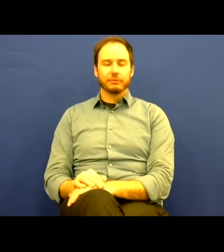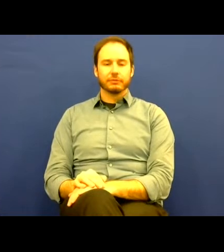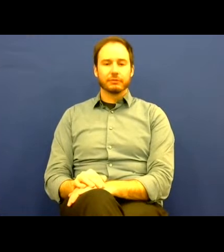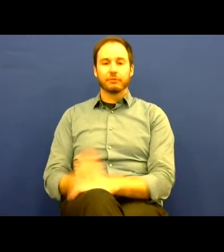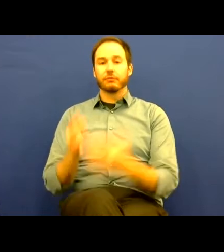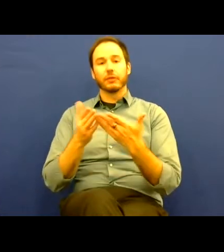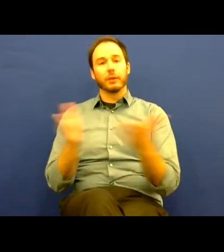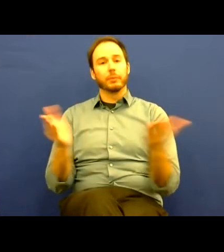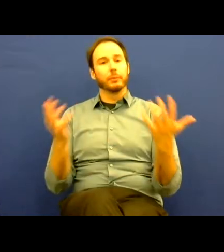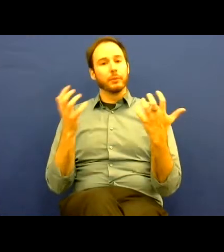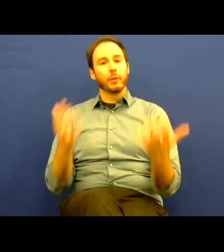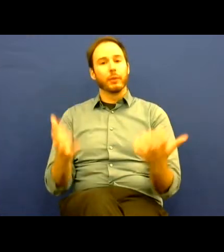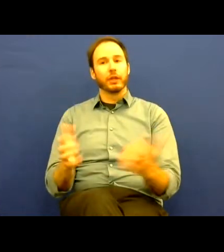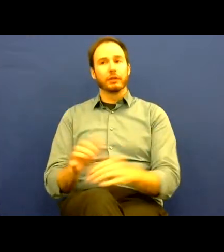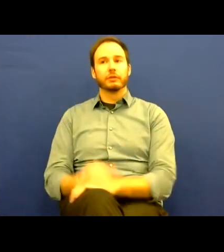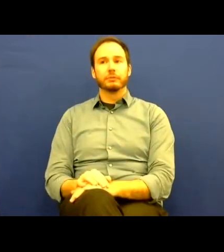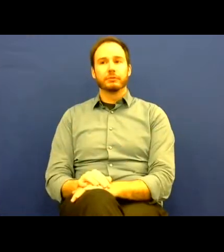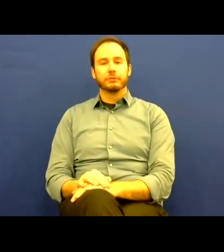Anything from the public?